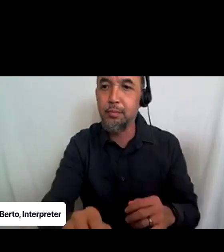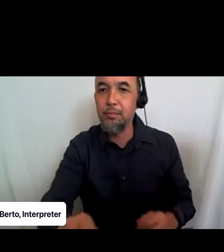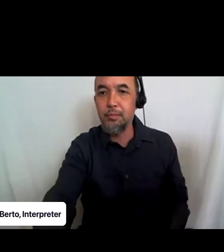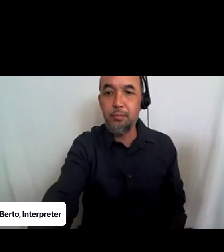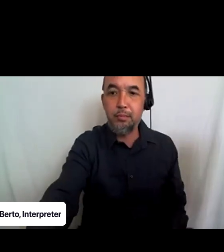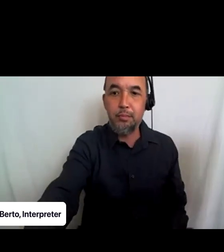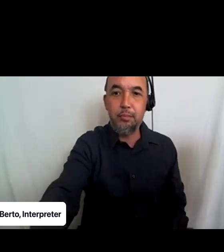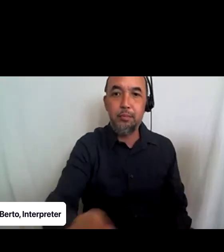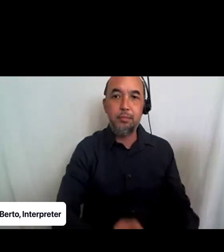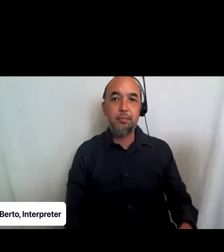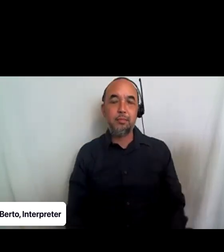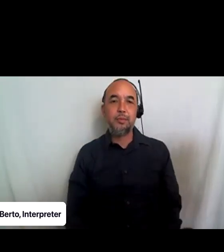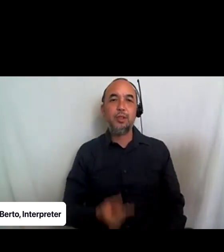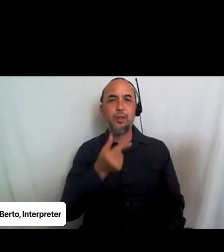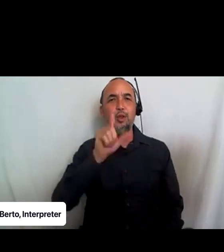Gloopy.